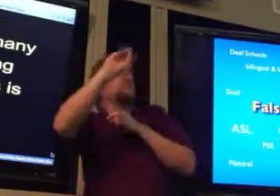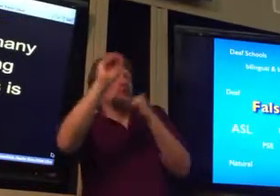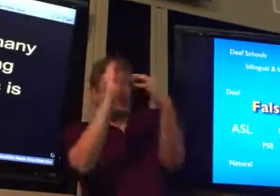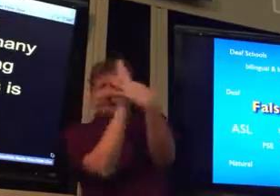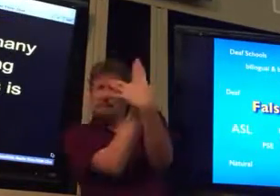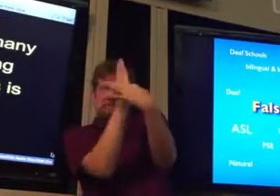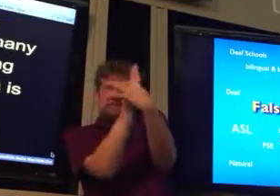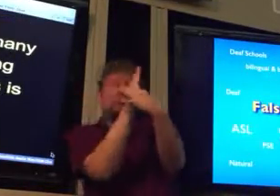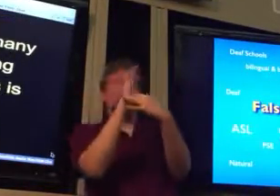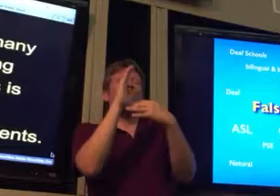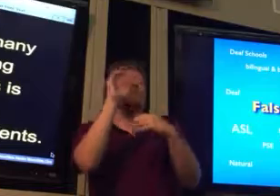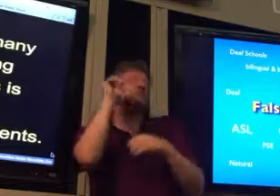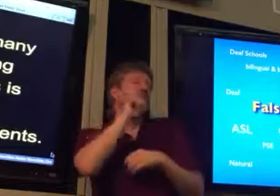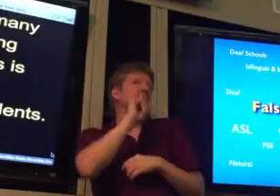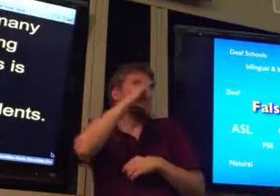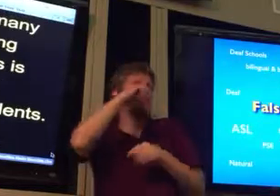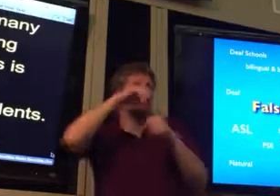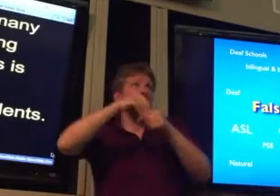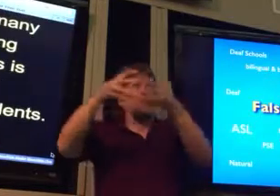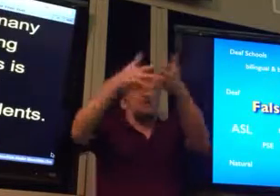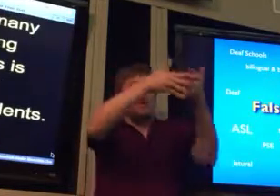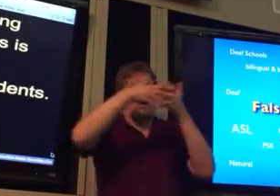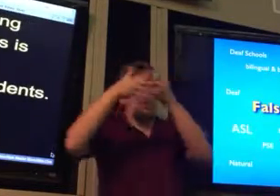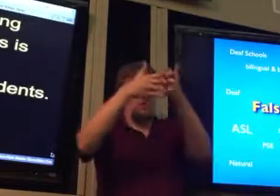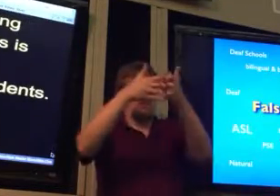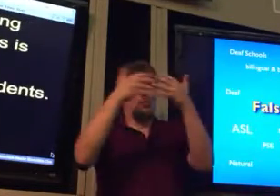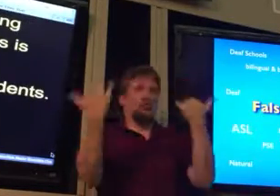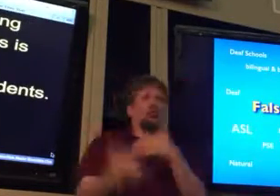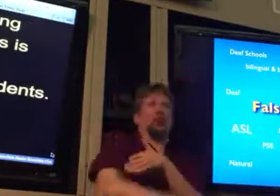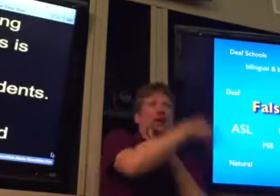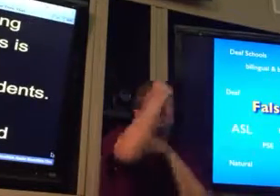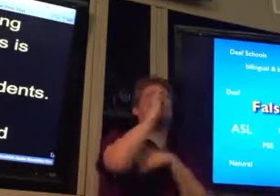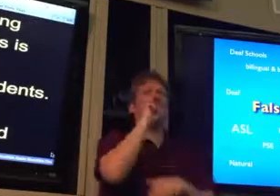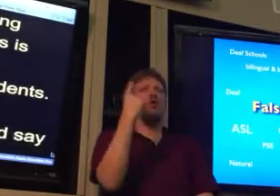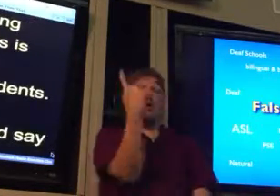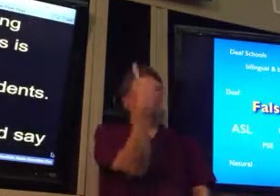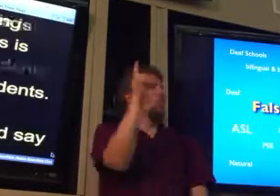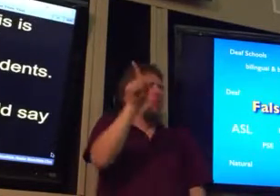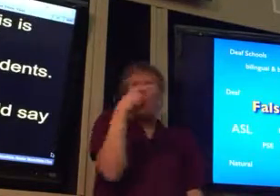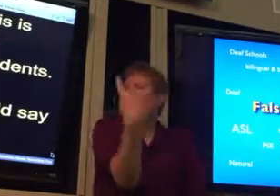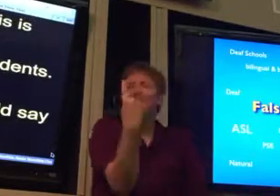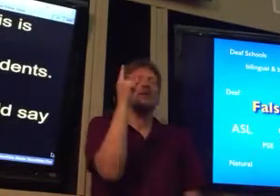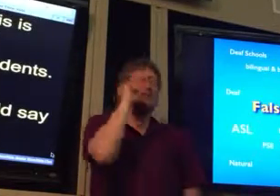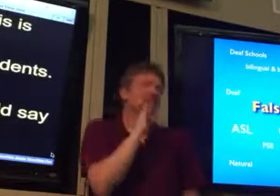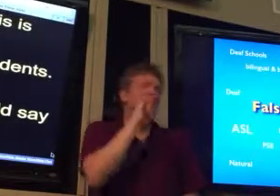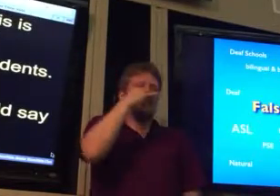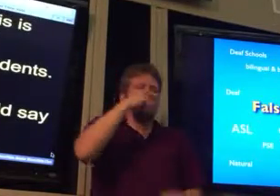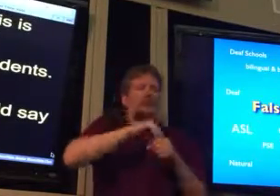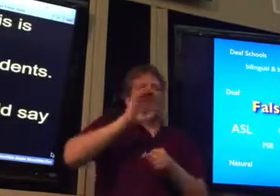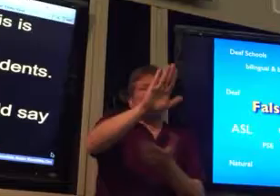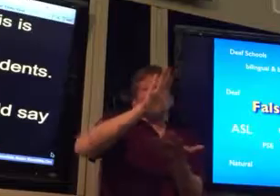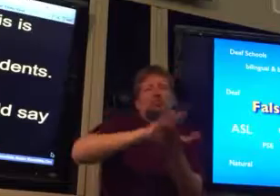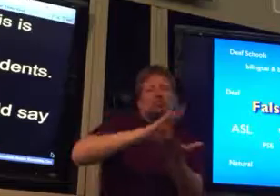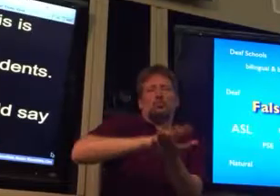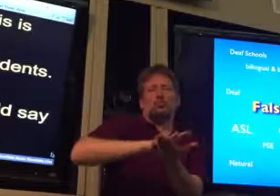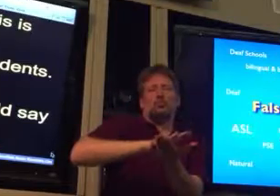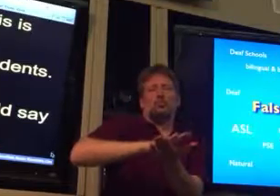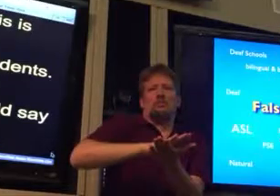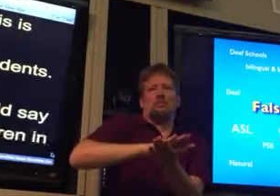to 86% of deaf children in America today are the only deaf child in their school.